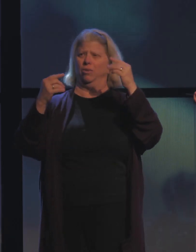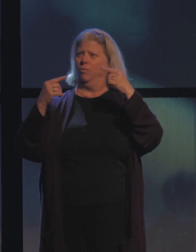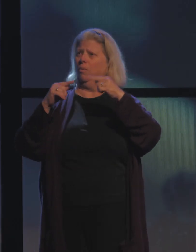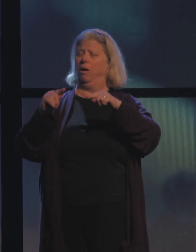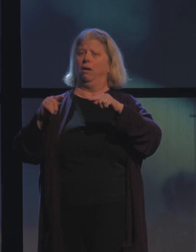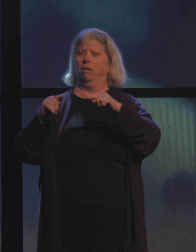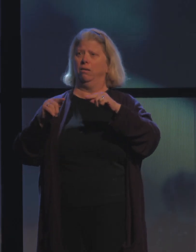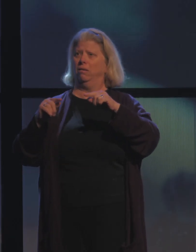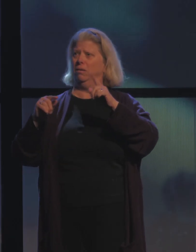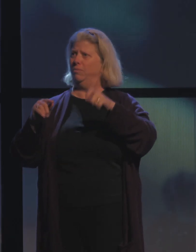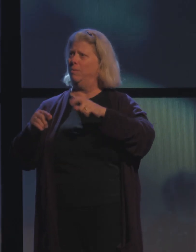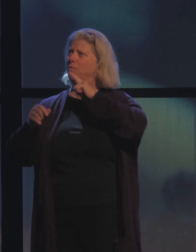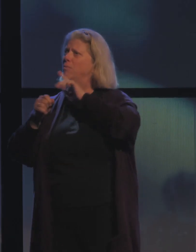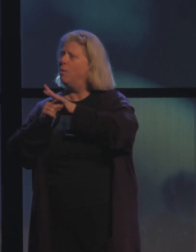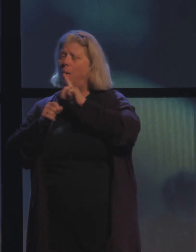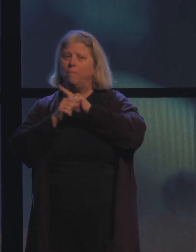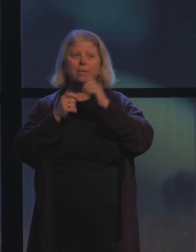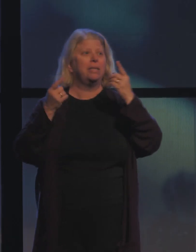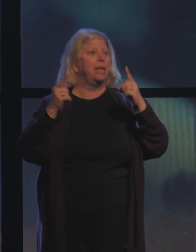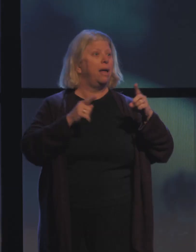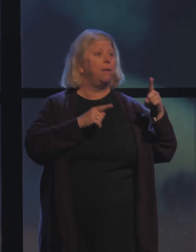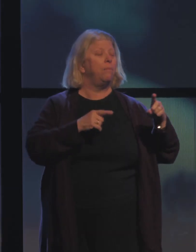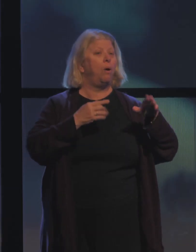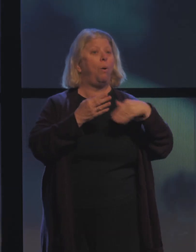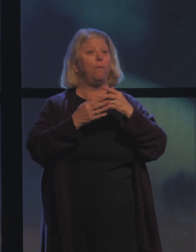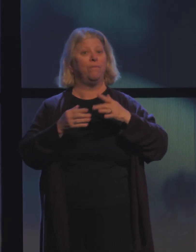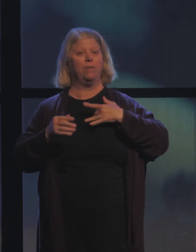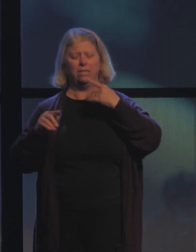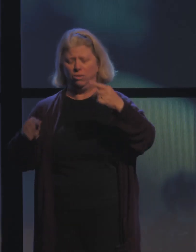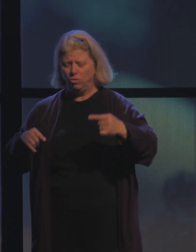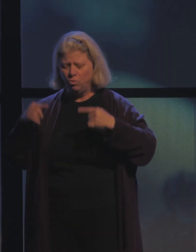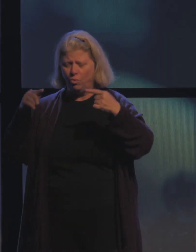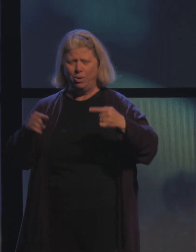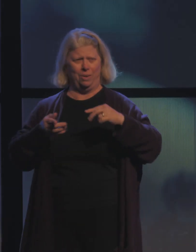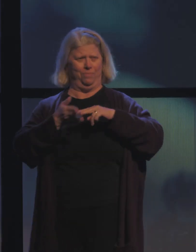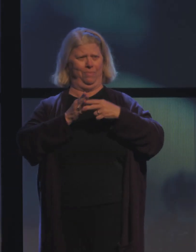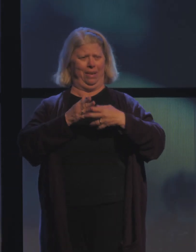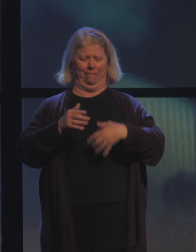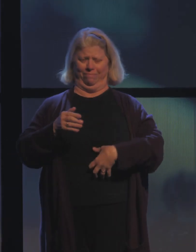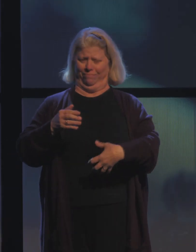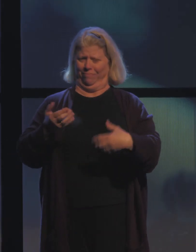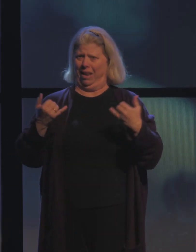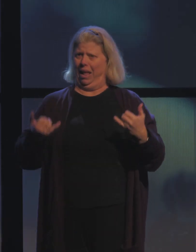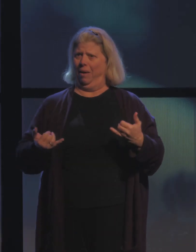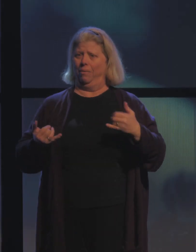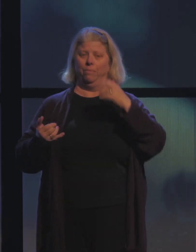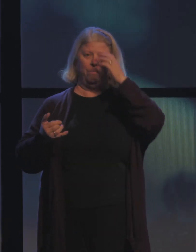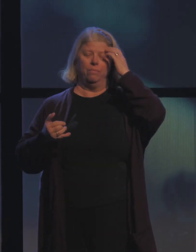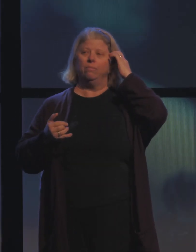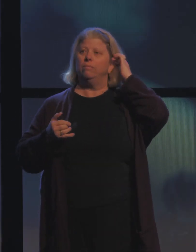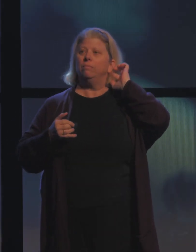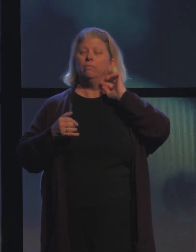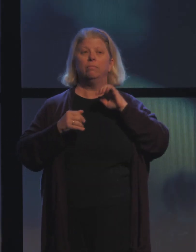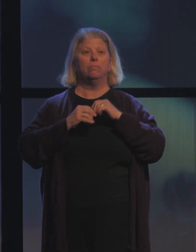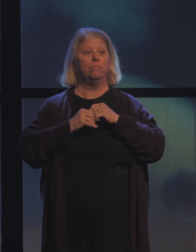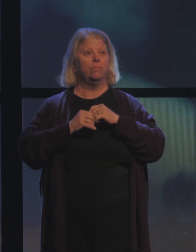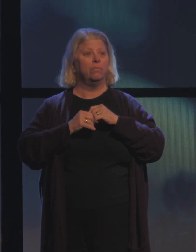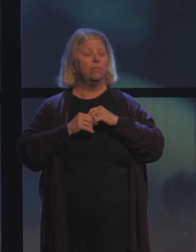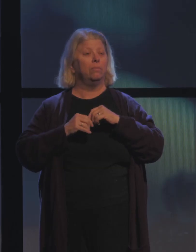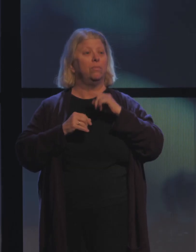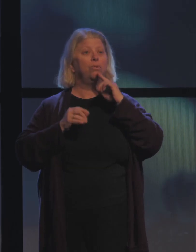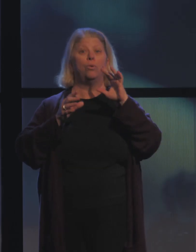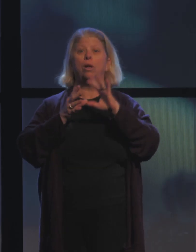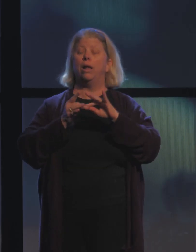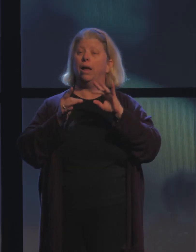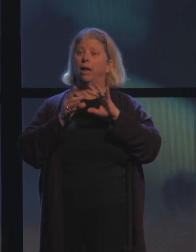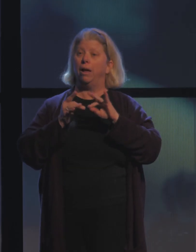of, there's supposed to be promise here, all we're feeling is struggle. What do you mean it's happening now? It said,